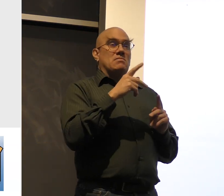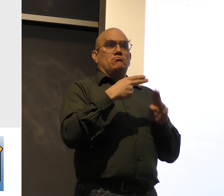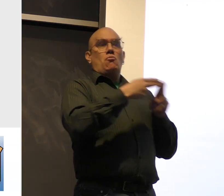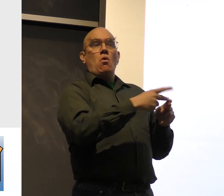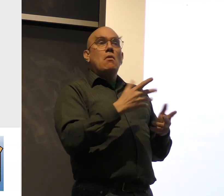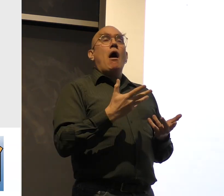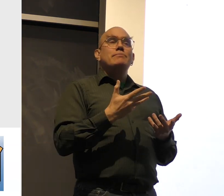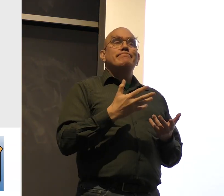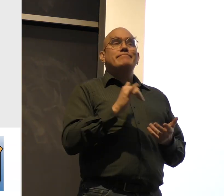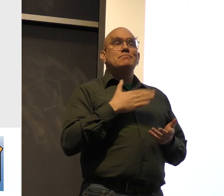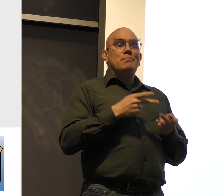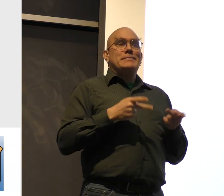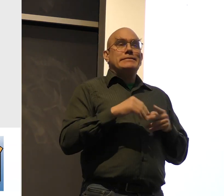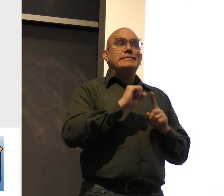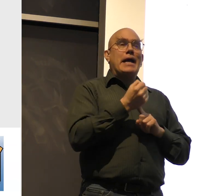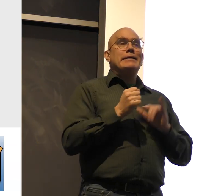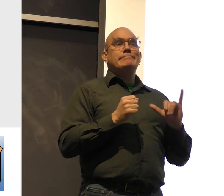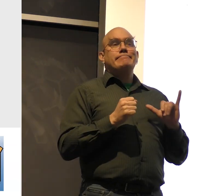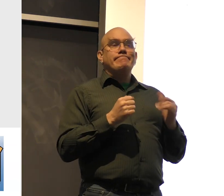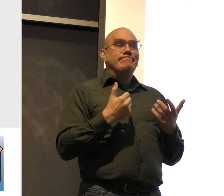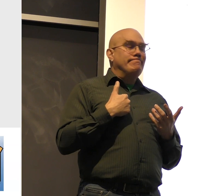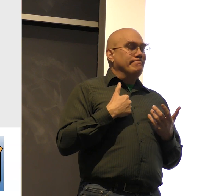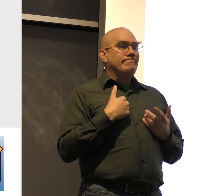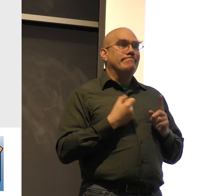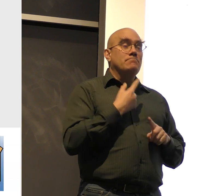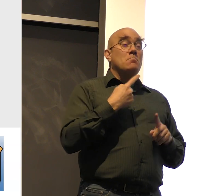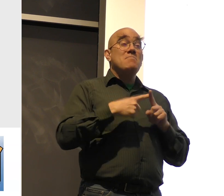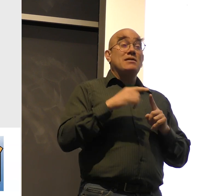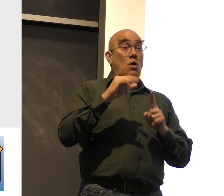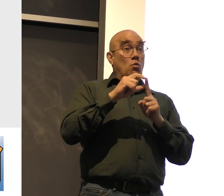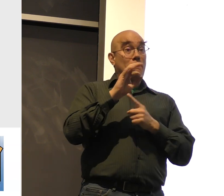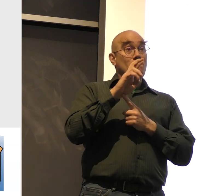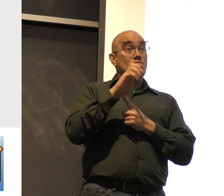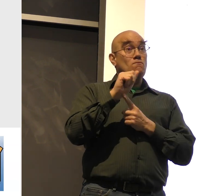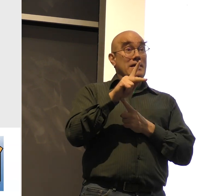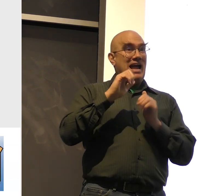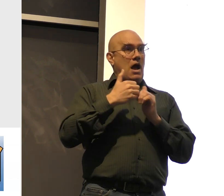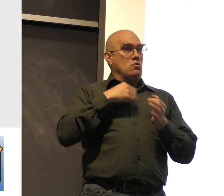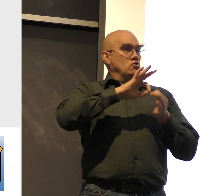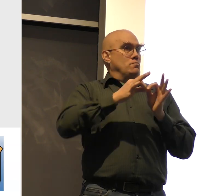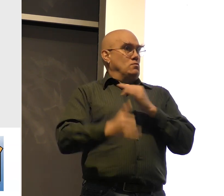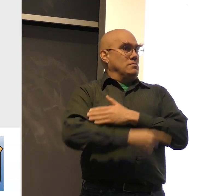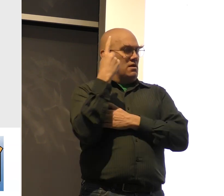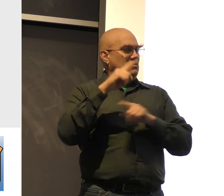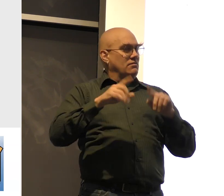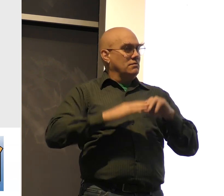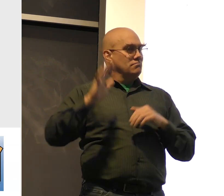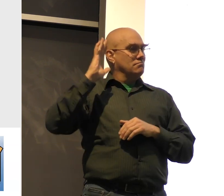Just to back up, how people refer to themselves. They might have recognized that that's their place in society, and the word freak, how we interpret it today, is